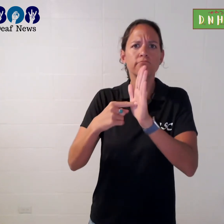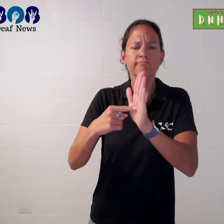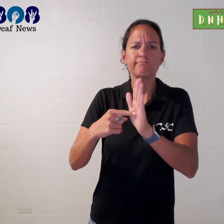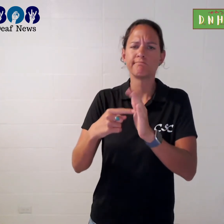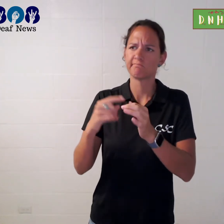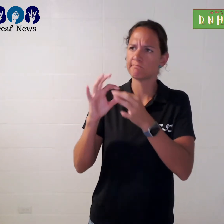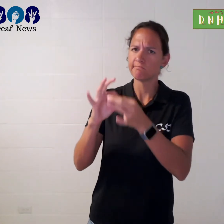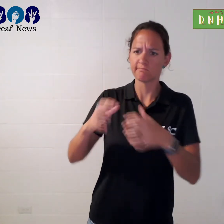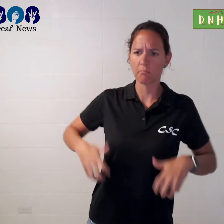The next question: